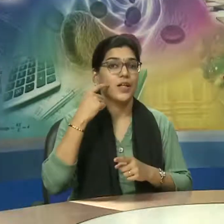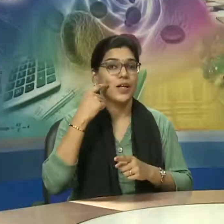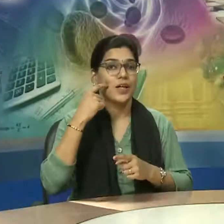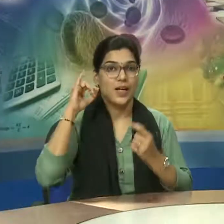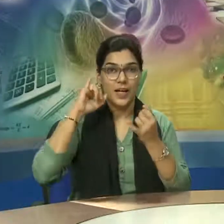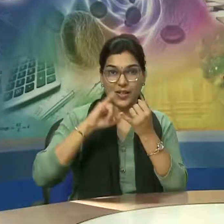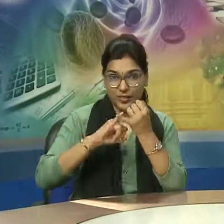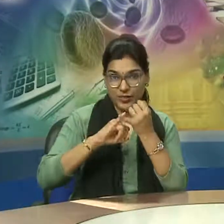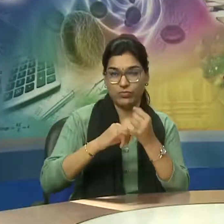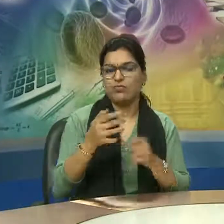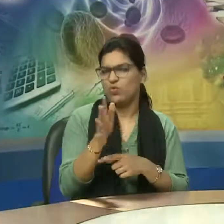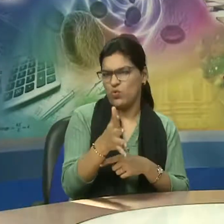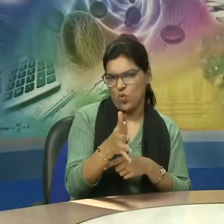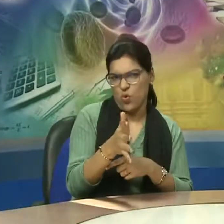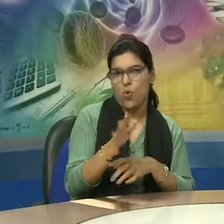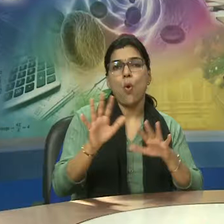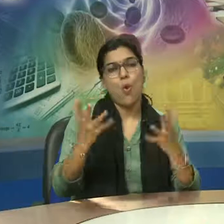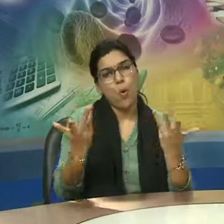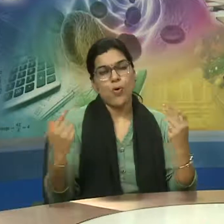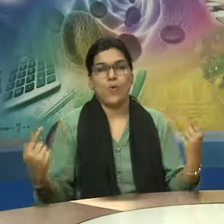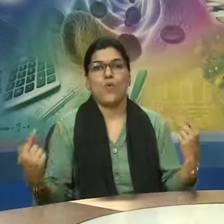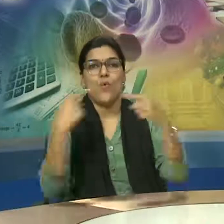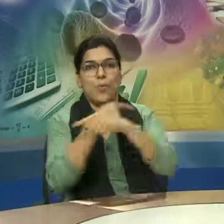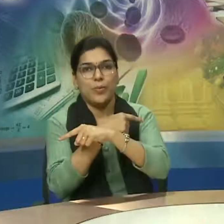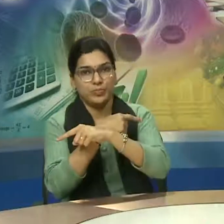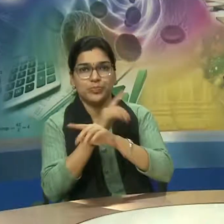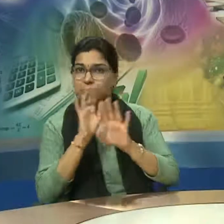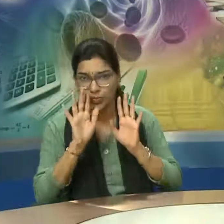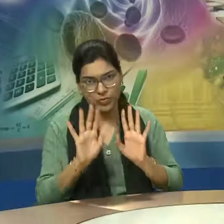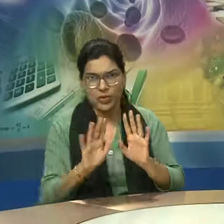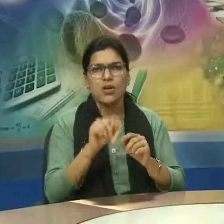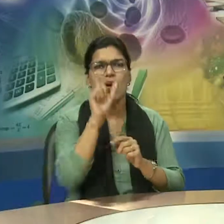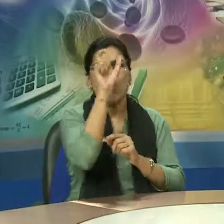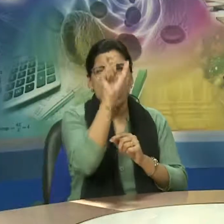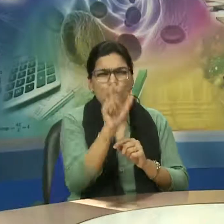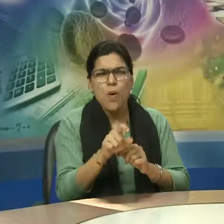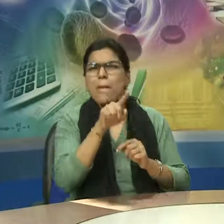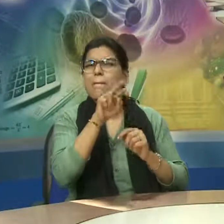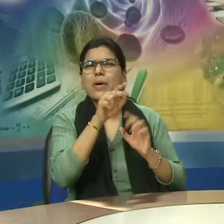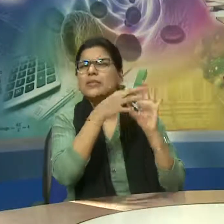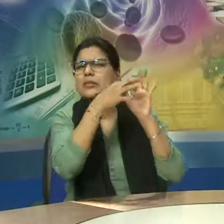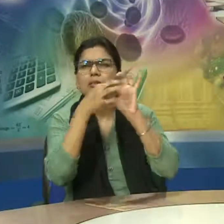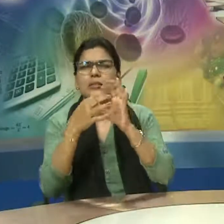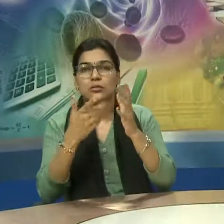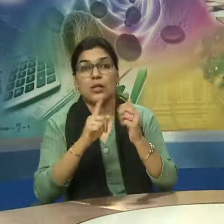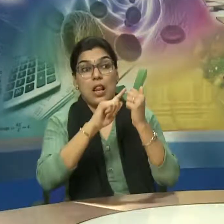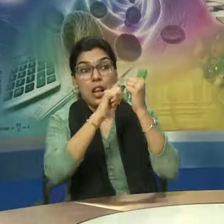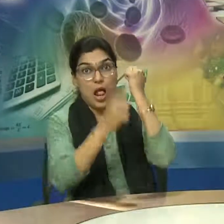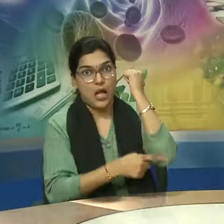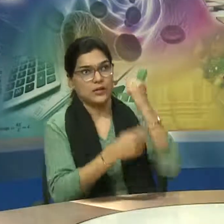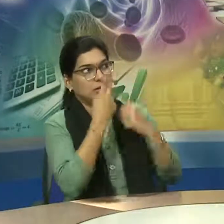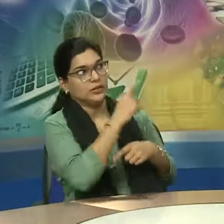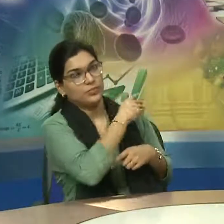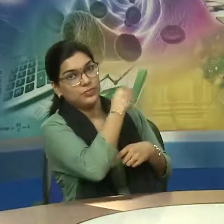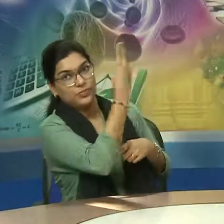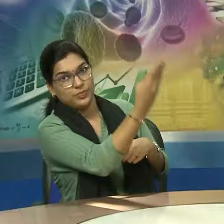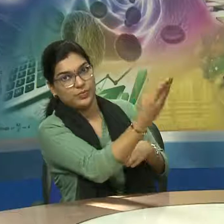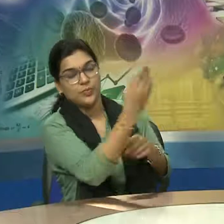means wrong or bad. Im means not or opposite